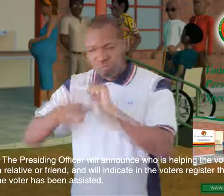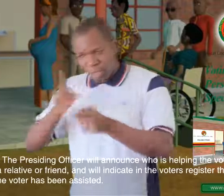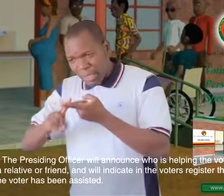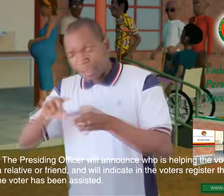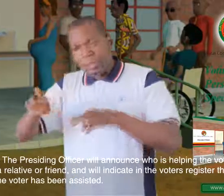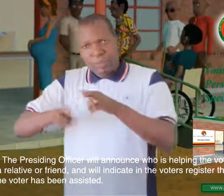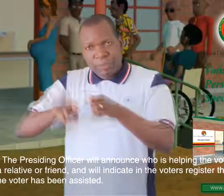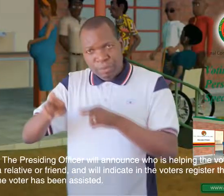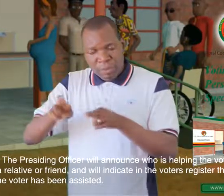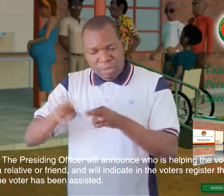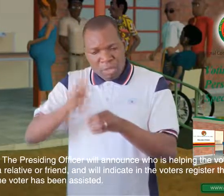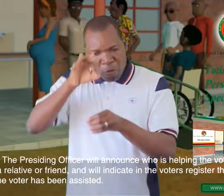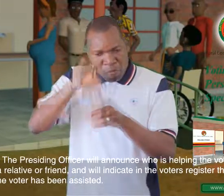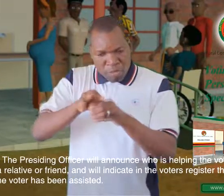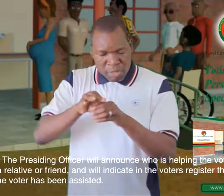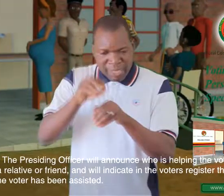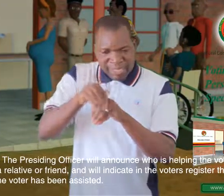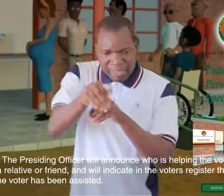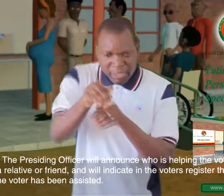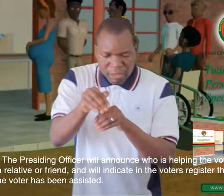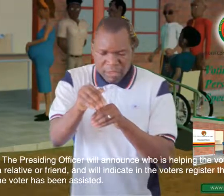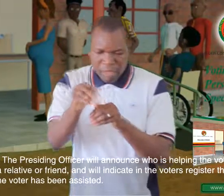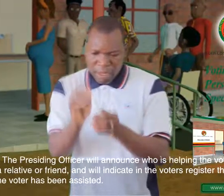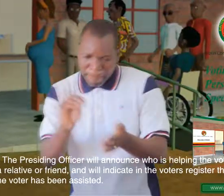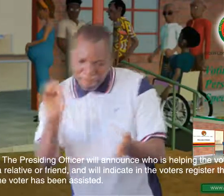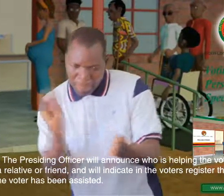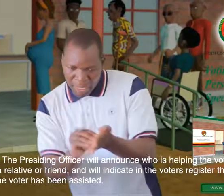will indicate in the voter's register that the voter has been assisted.